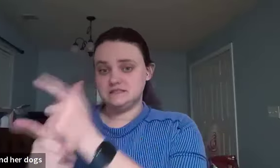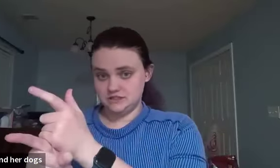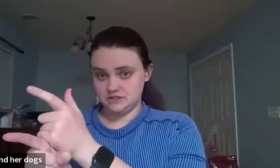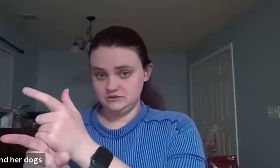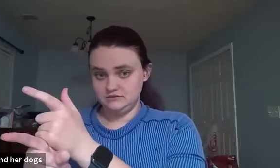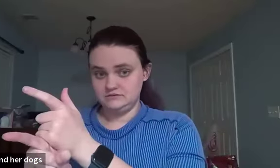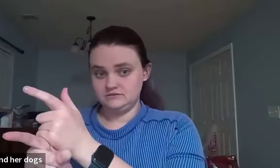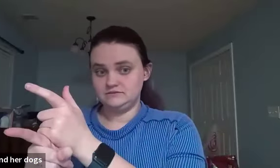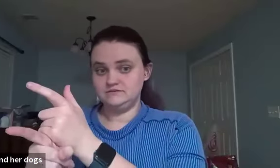sister,